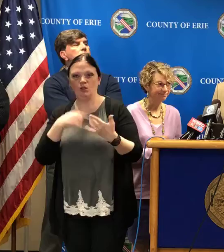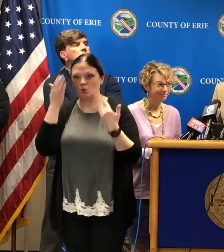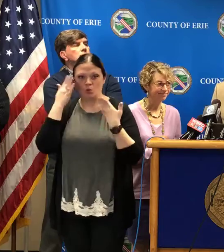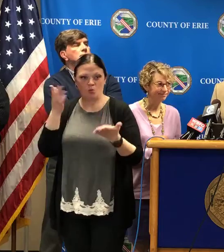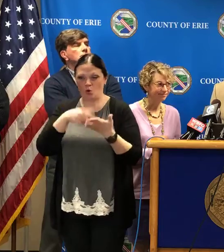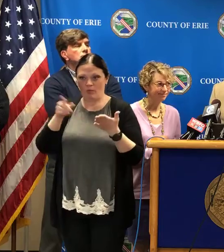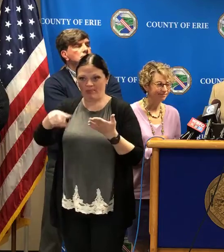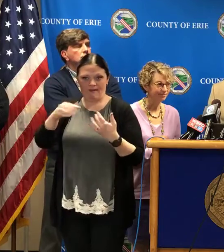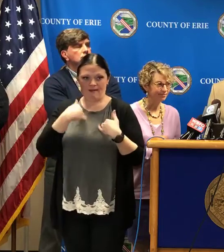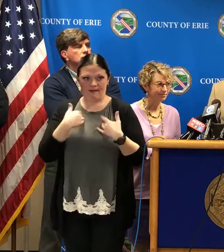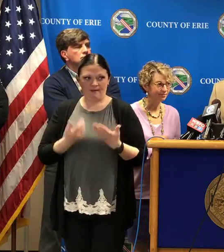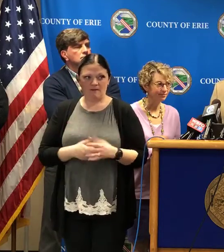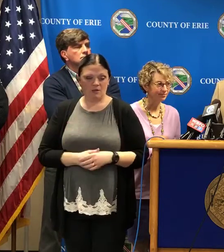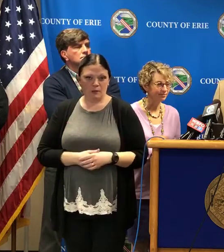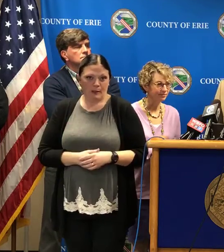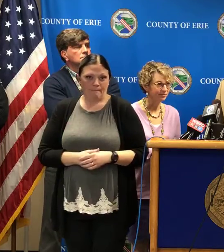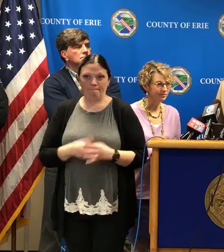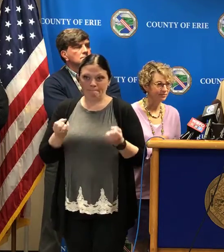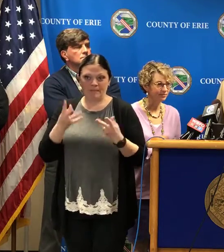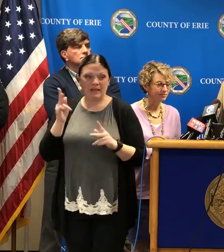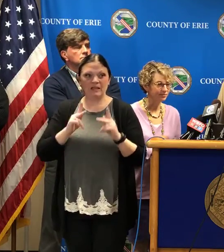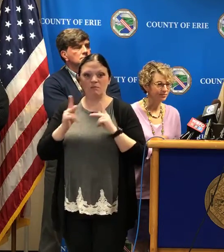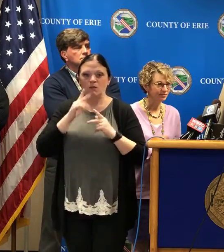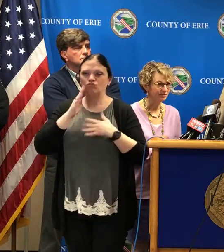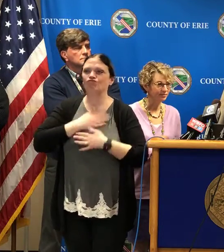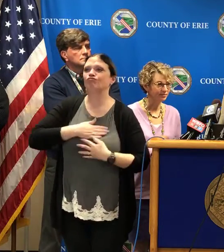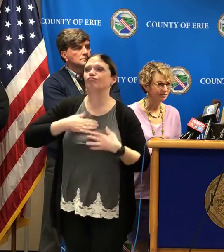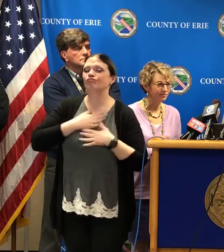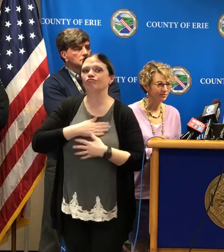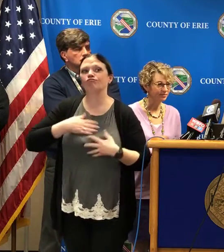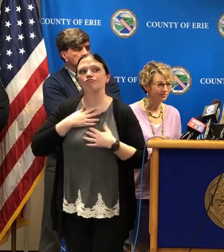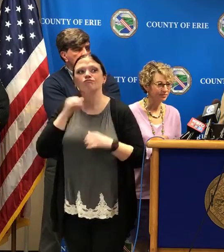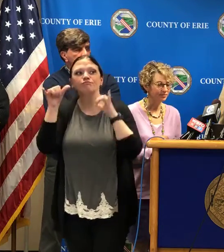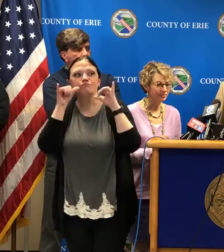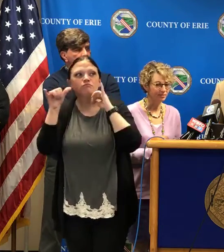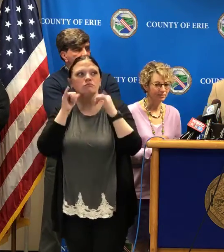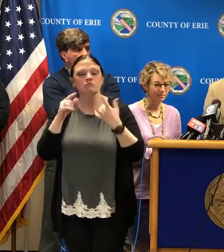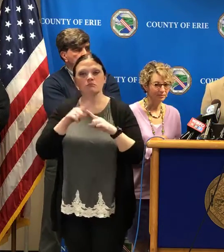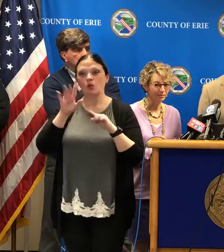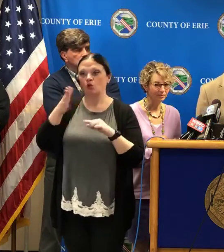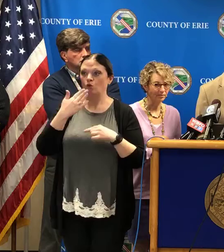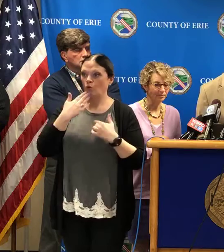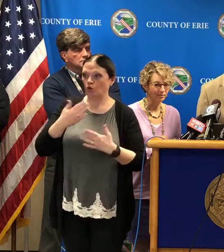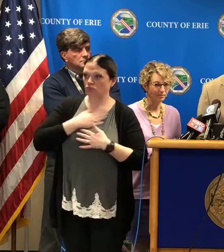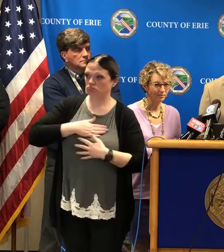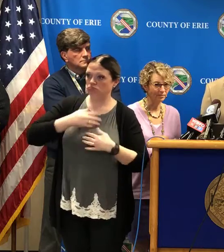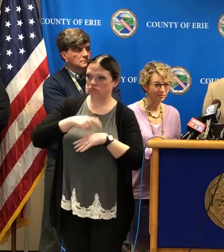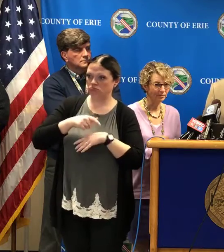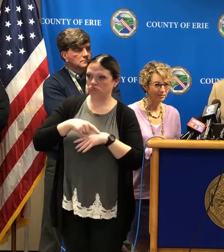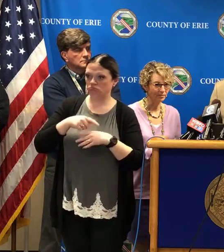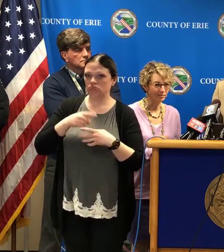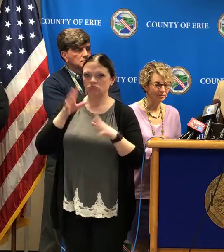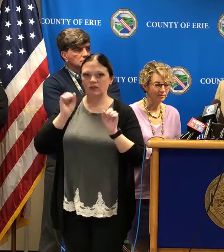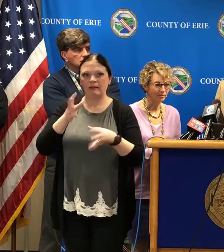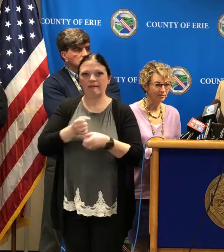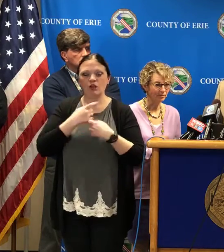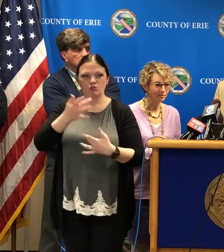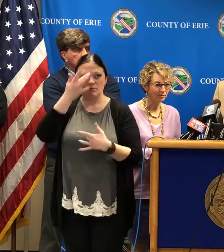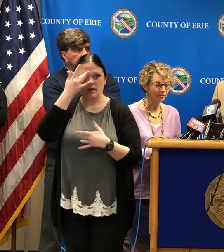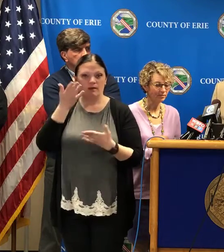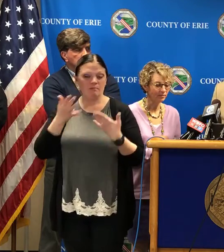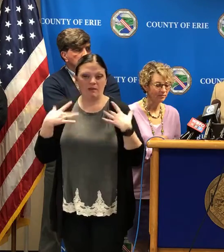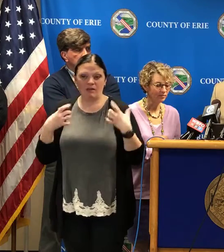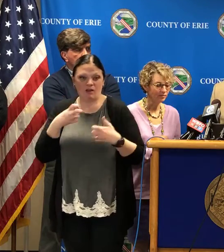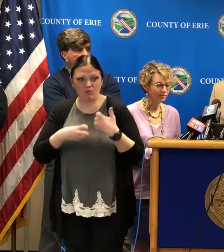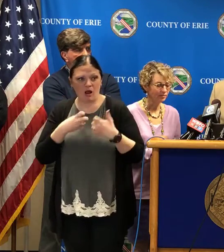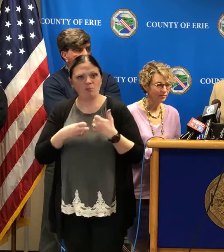have. A lot of people are going to have a good time, but your good time could infect you. Depending on your health condition, you might get